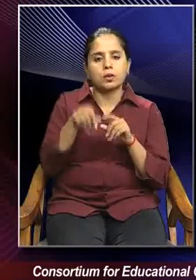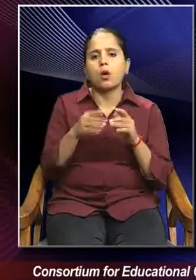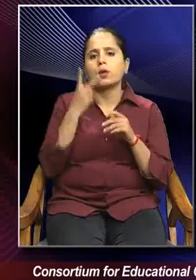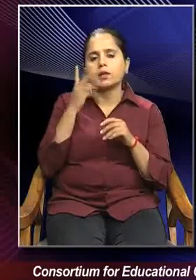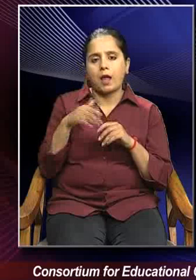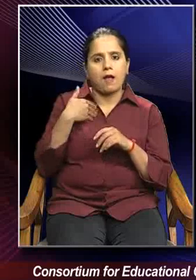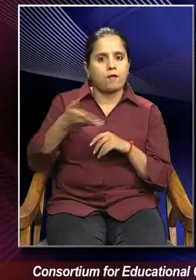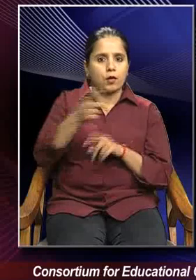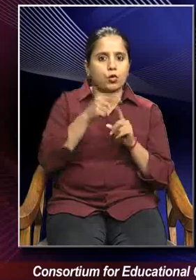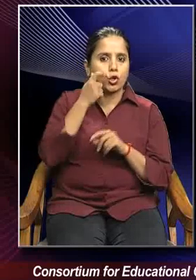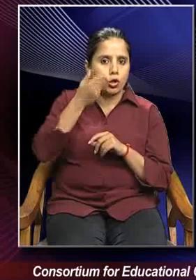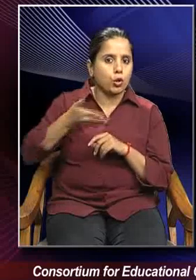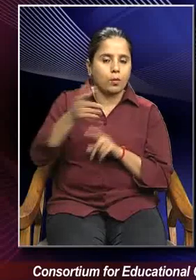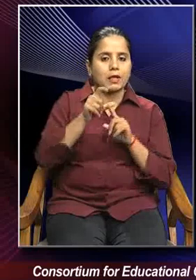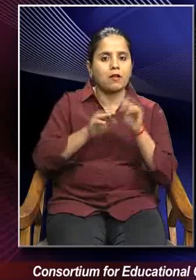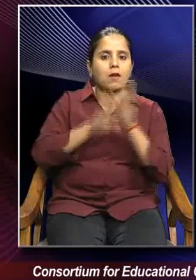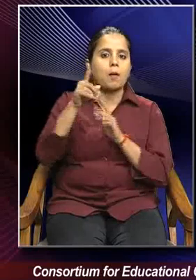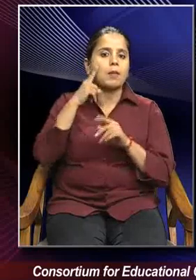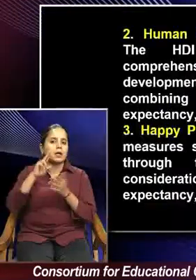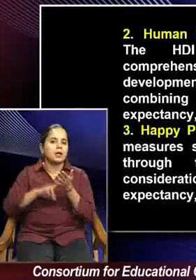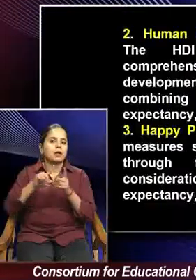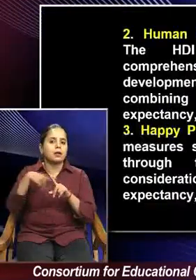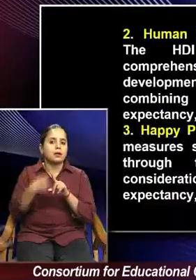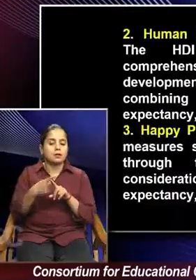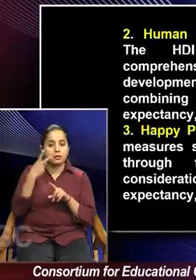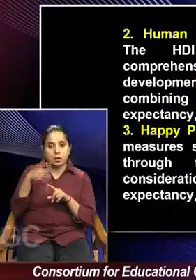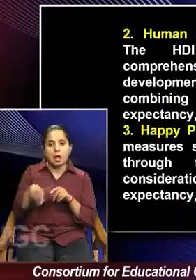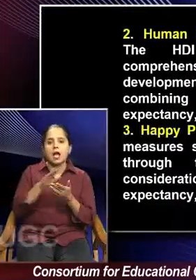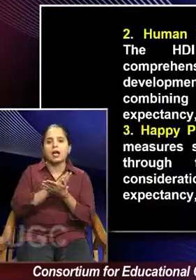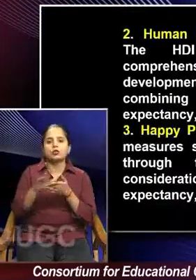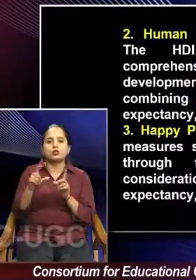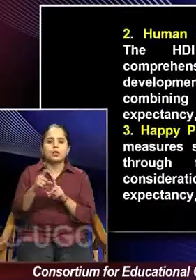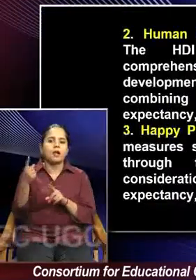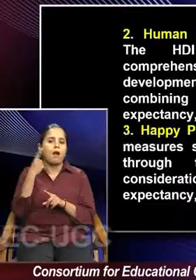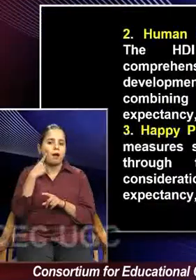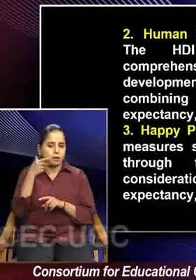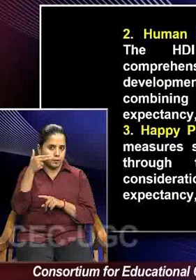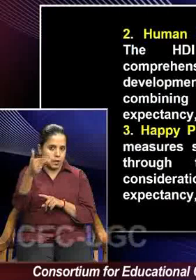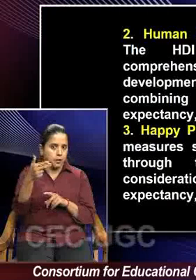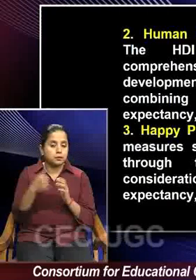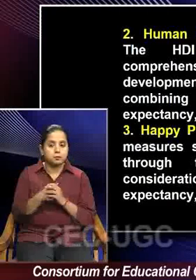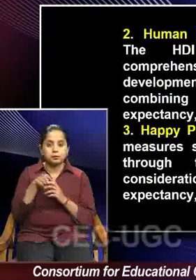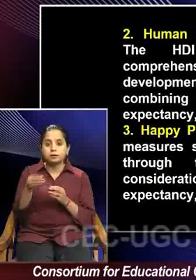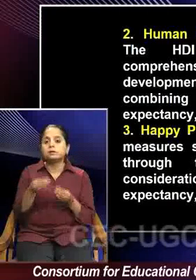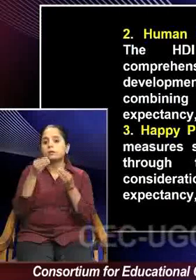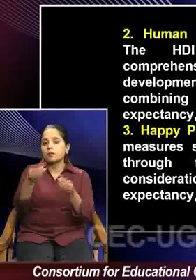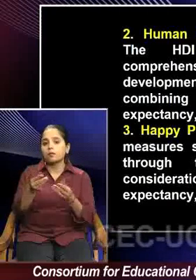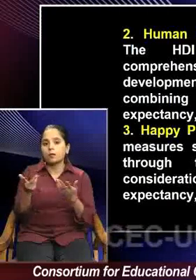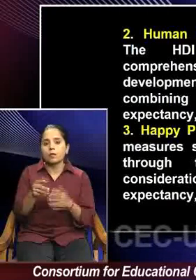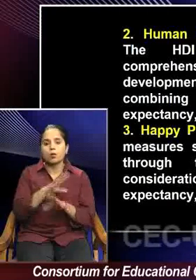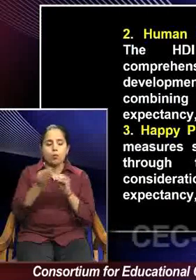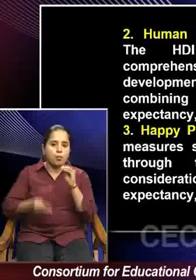Human Development Index called HDI. This provides a